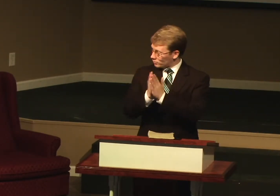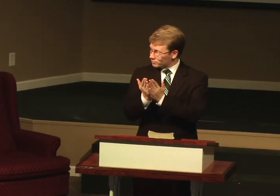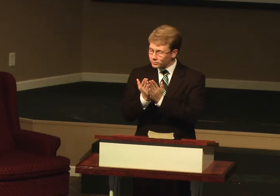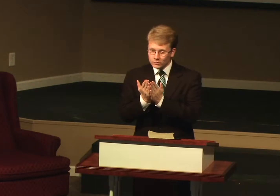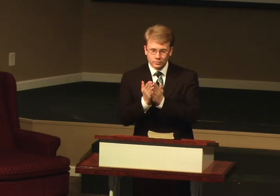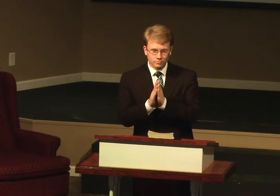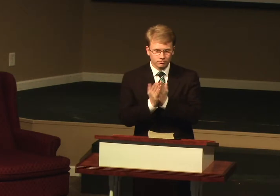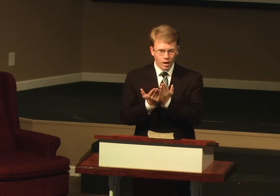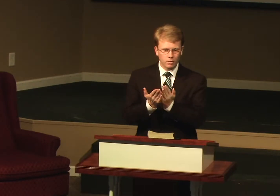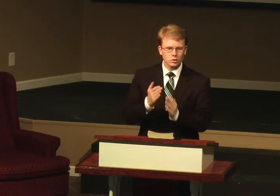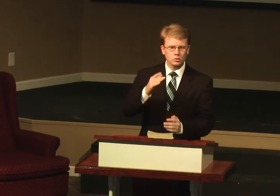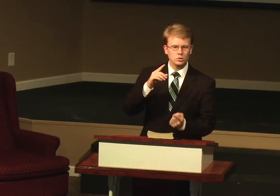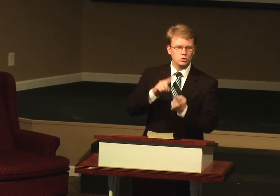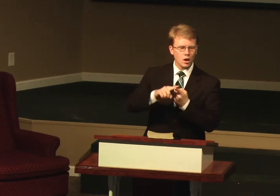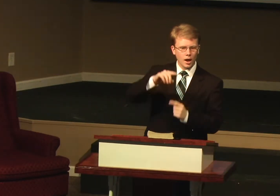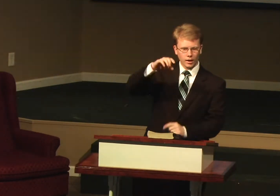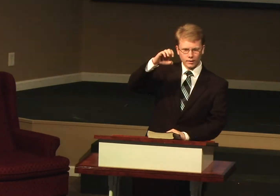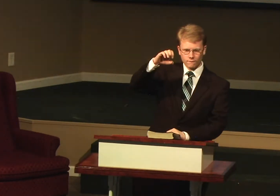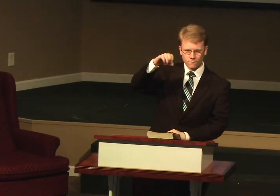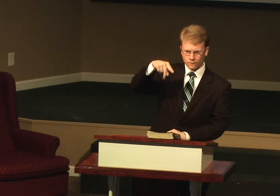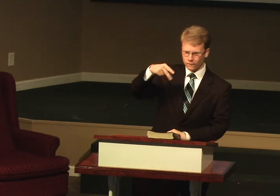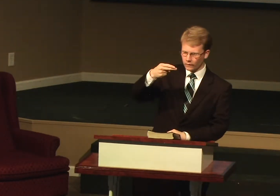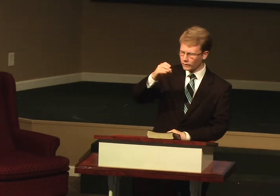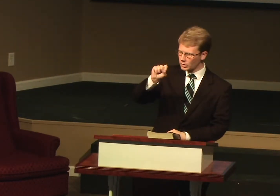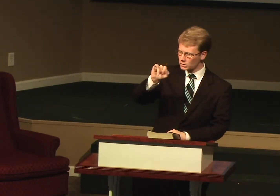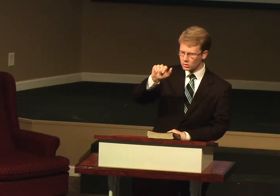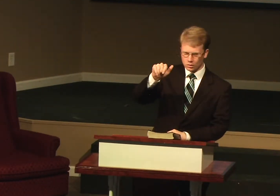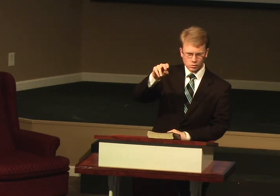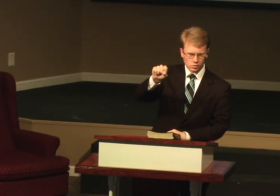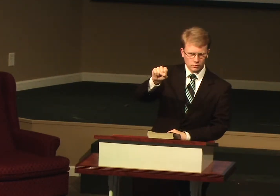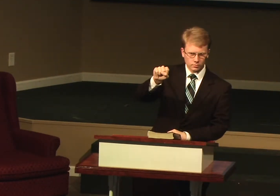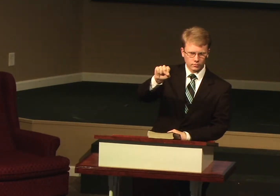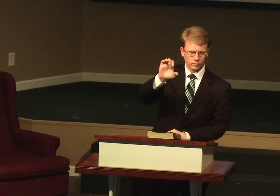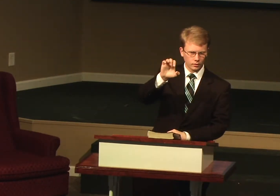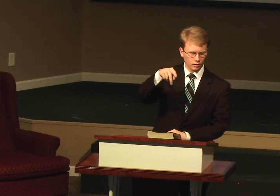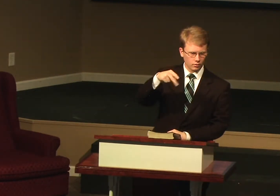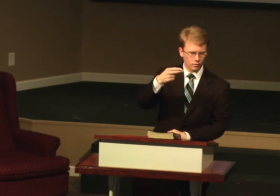Open the Word of God with me, if you don't mind. This is Ephesians chapter 2.